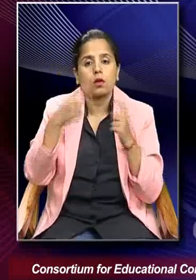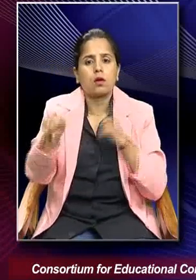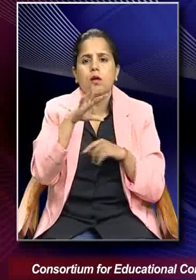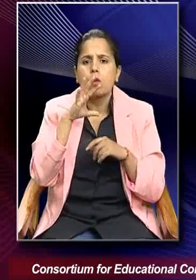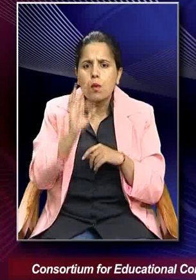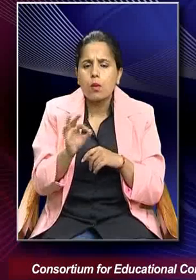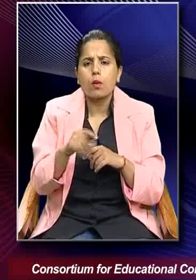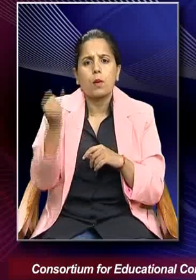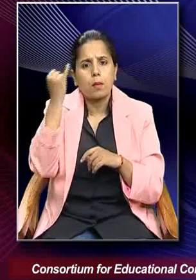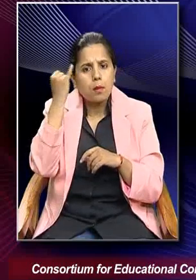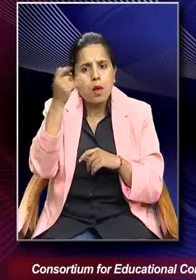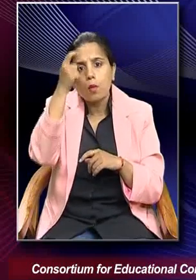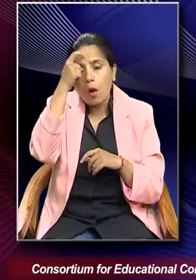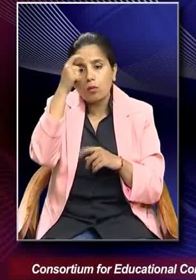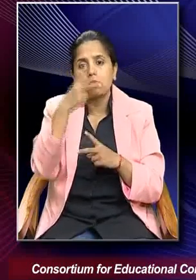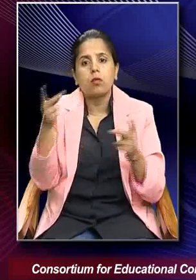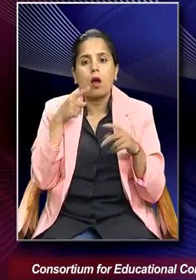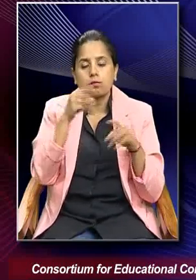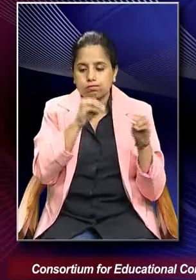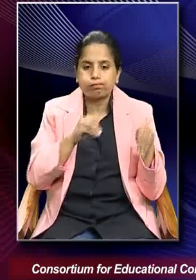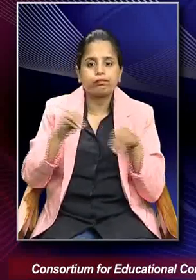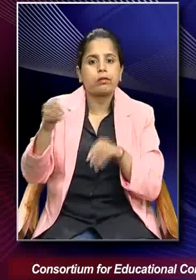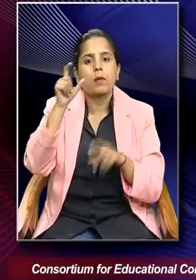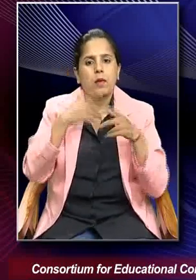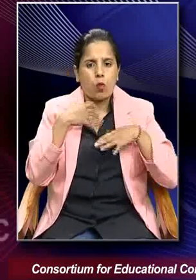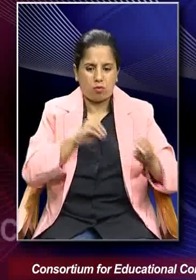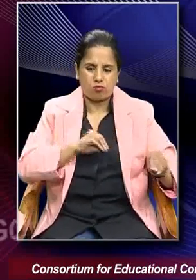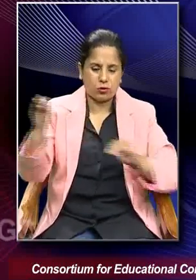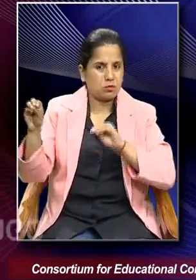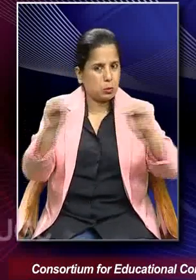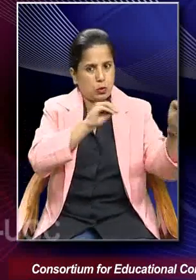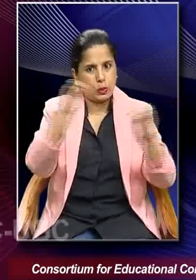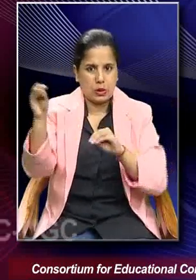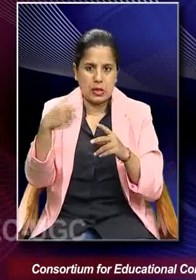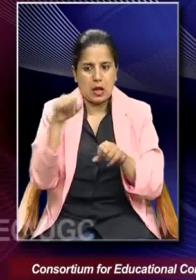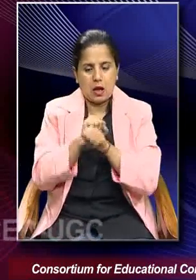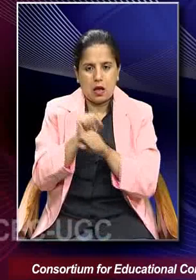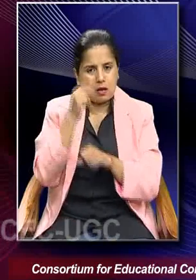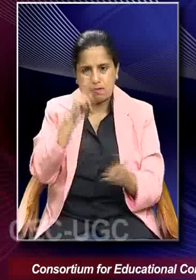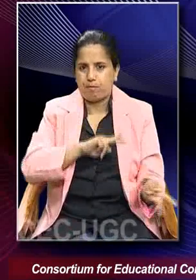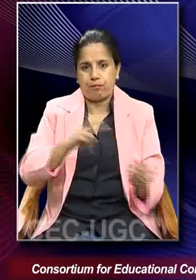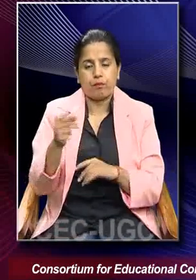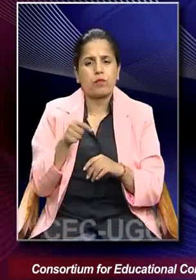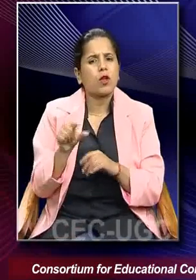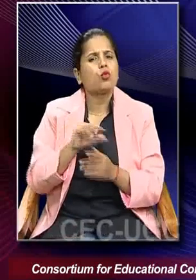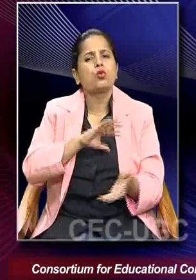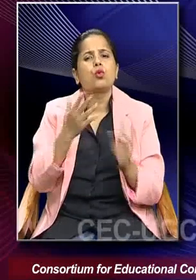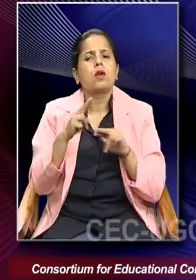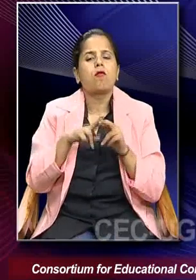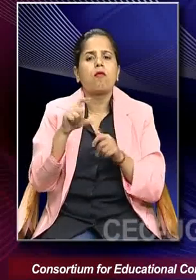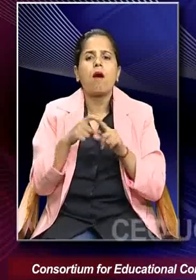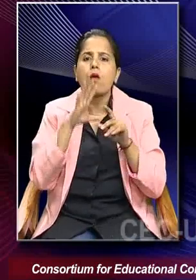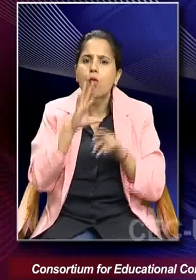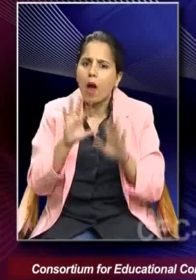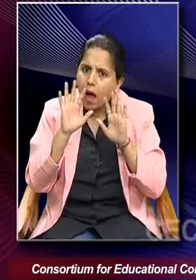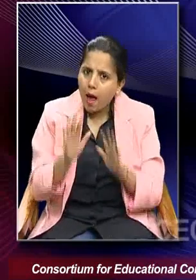the issues of migration later on. So these are such a universal facts in life